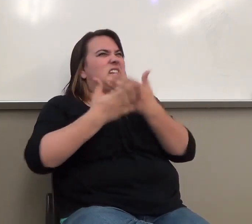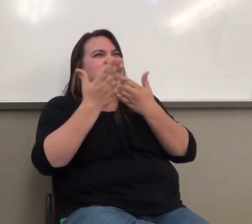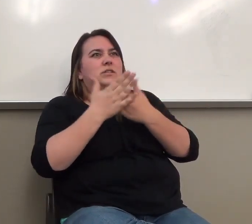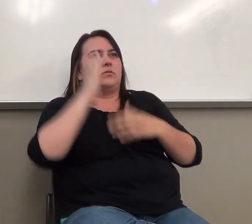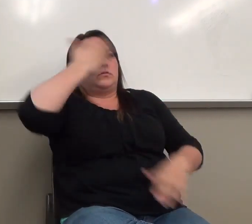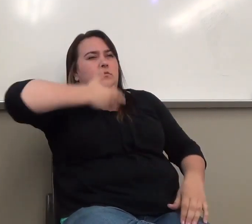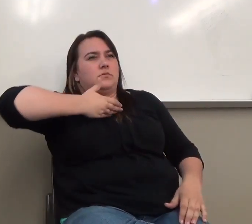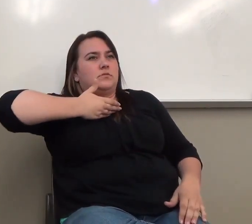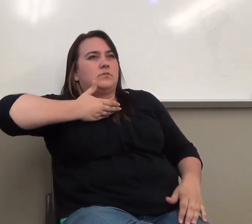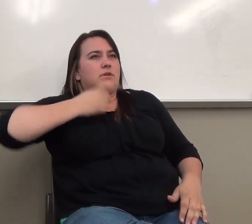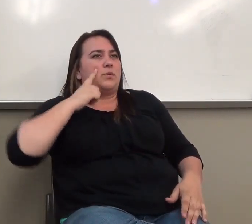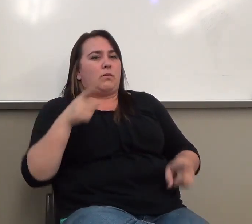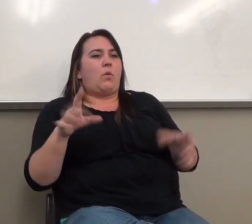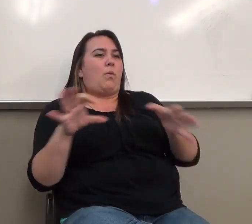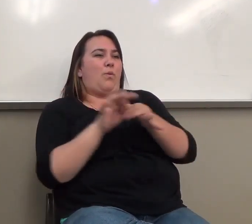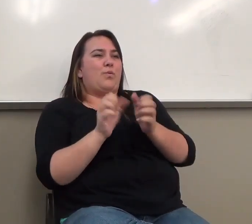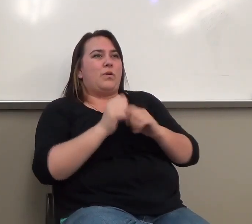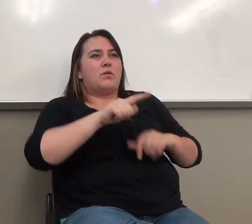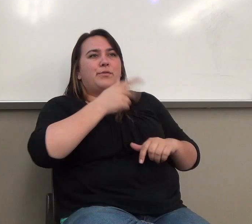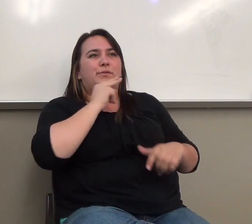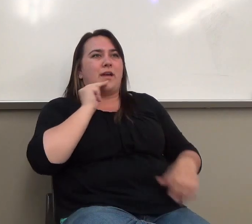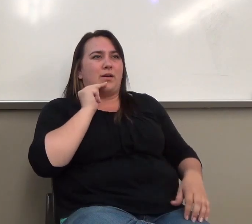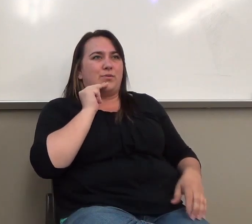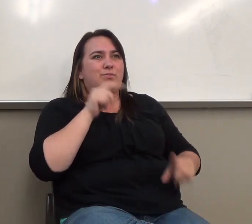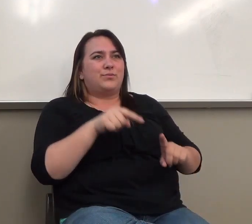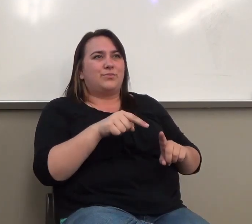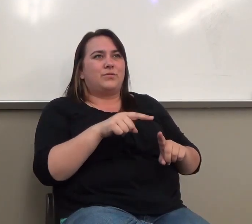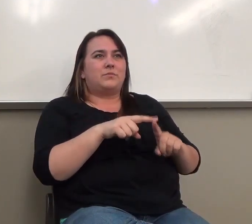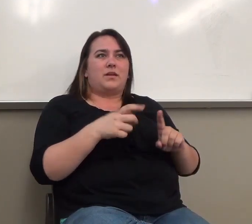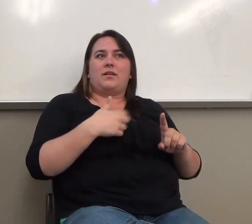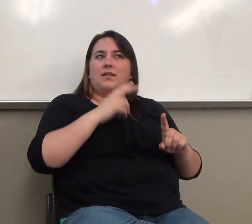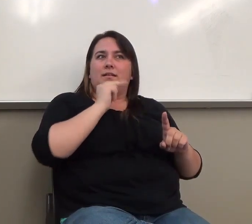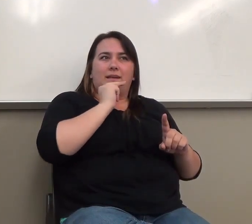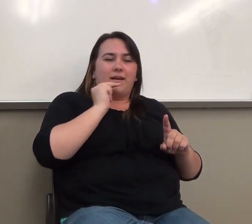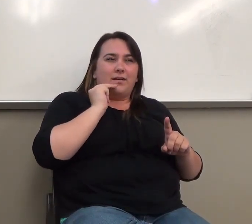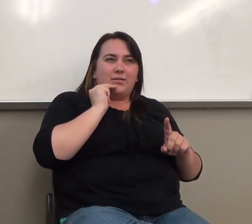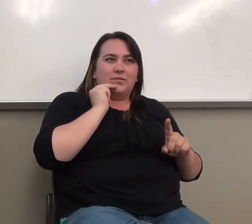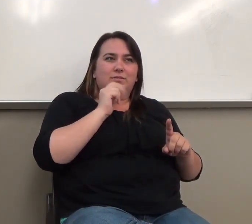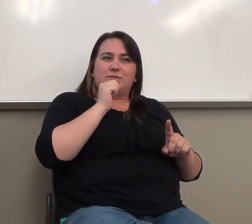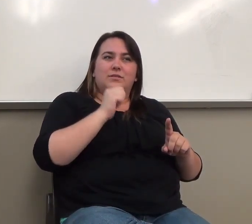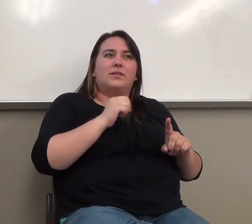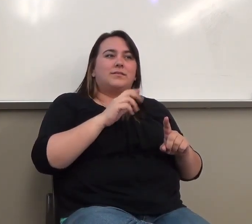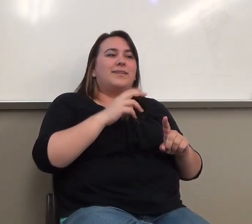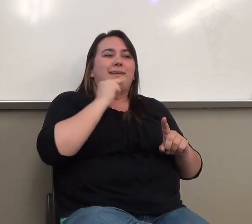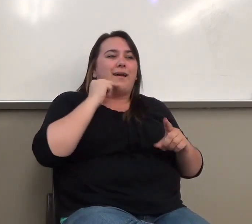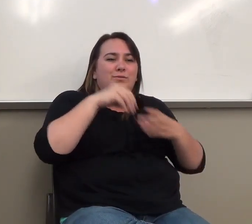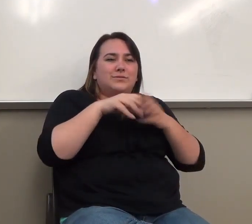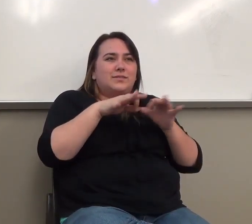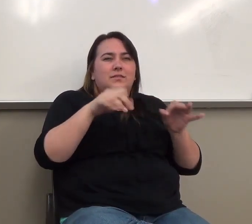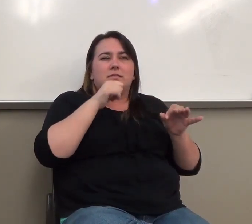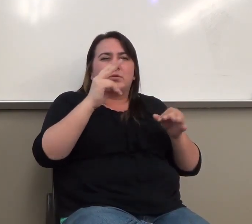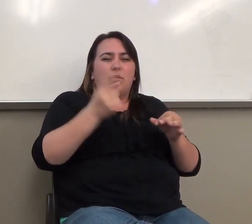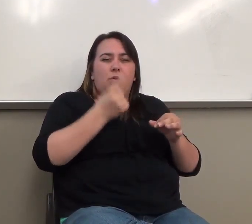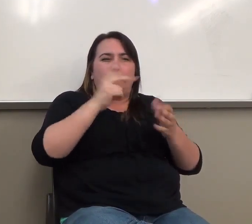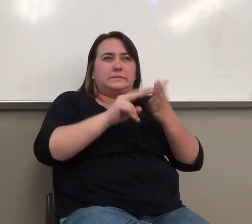A single thing has. But you get all that other stuff in there and you lose sight of what your subject of the word is. So